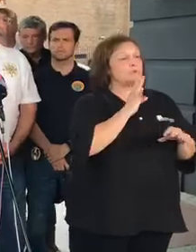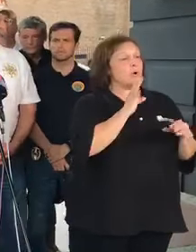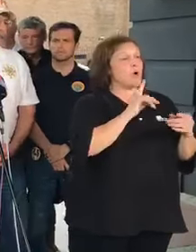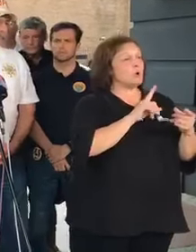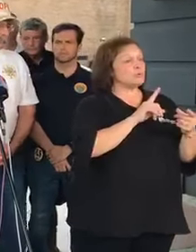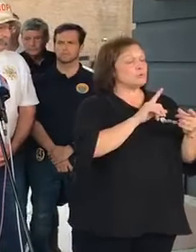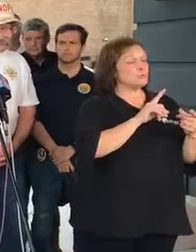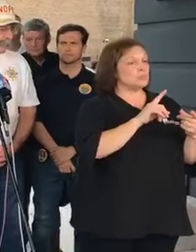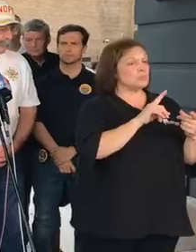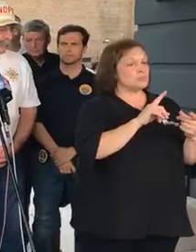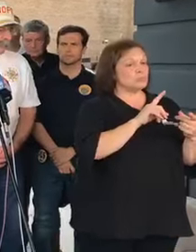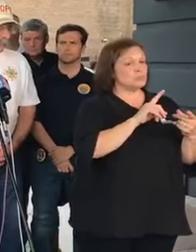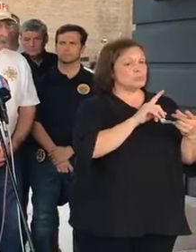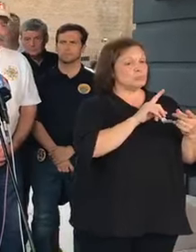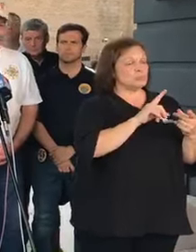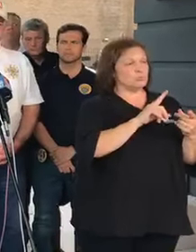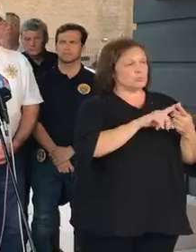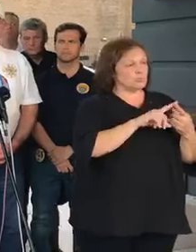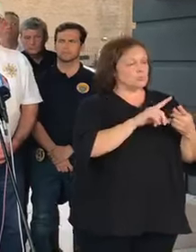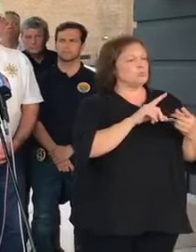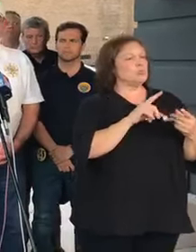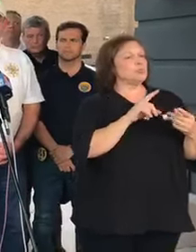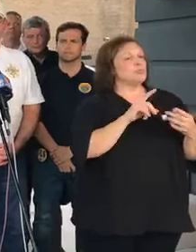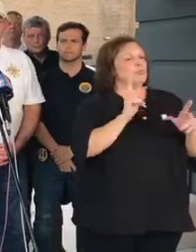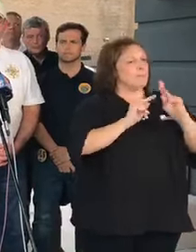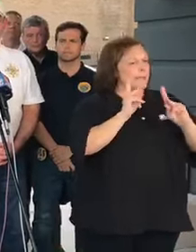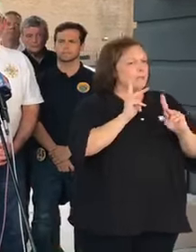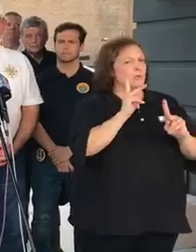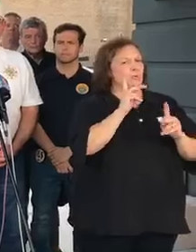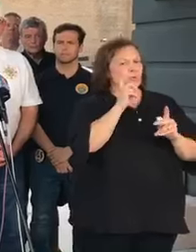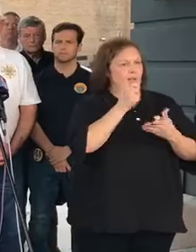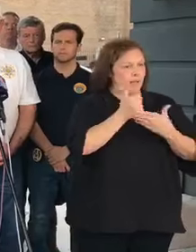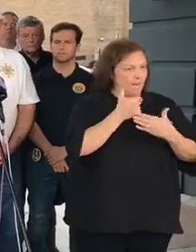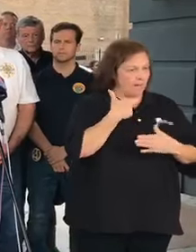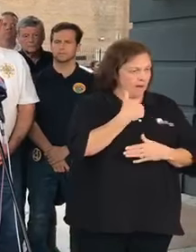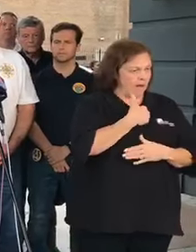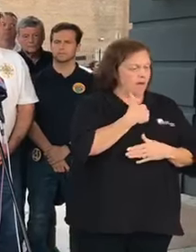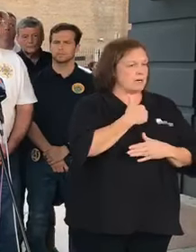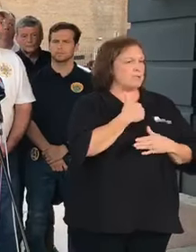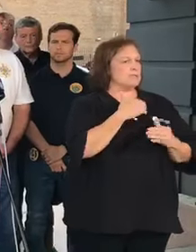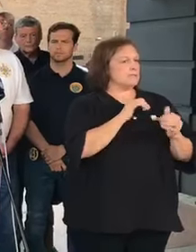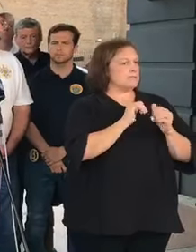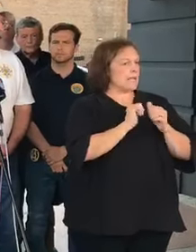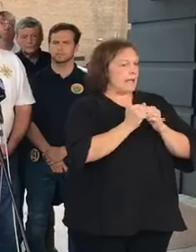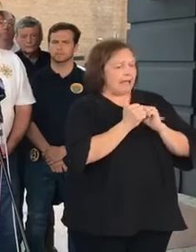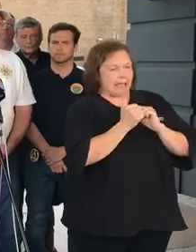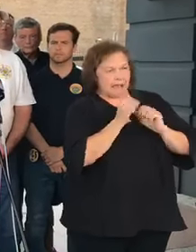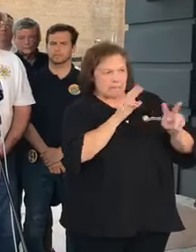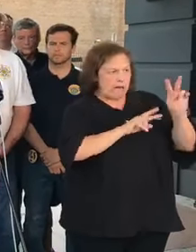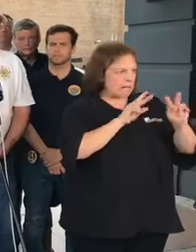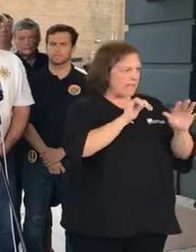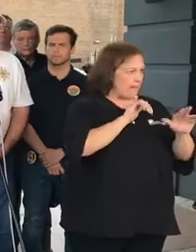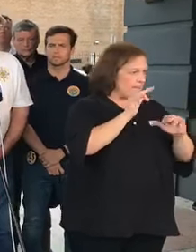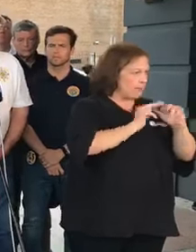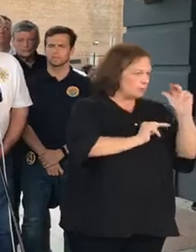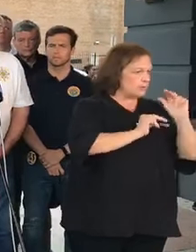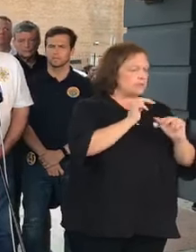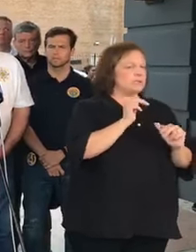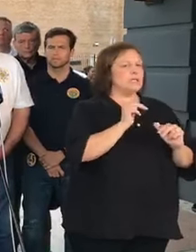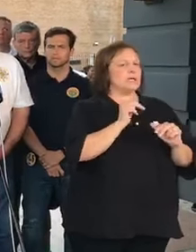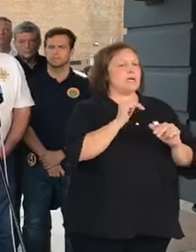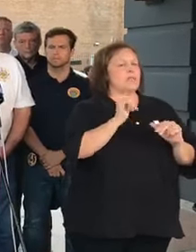about all the different resources we're bringing in and how we're monitoring this building. We had a situation today with the crane